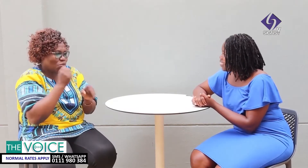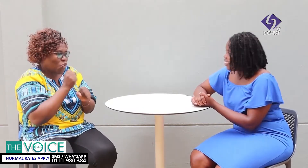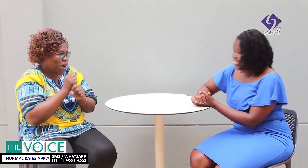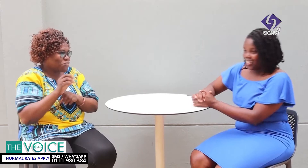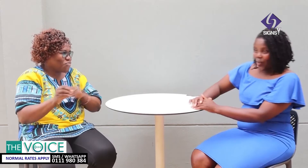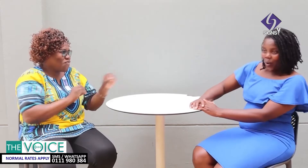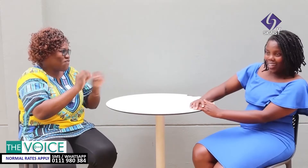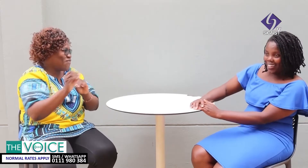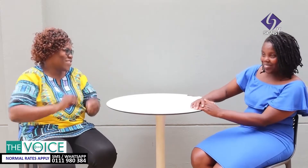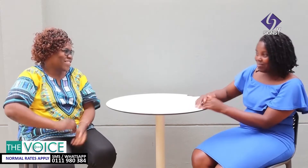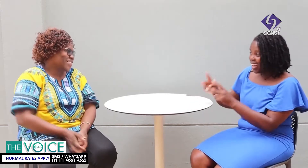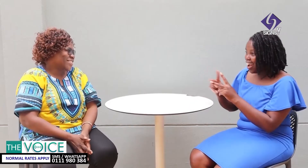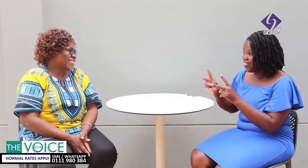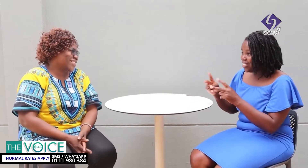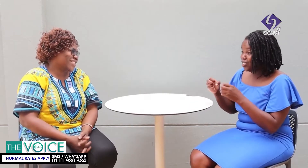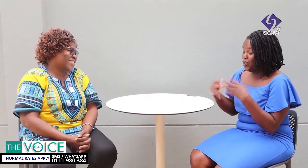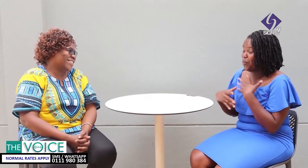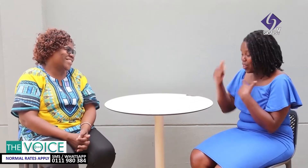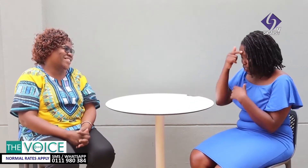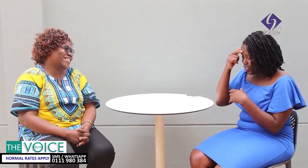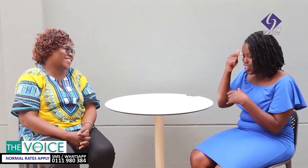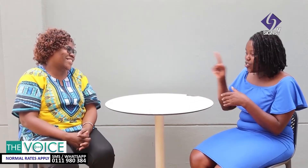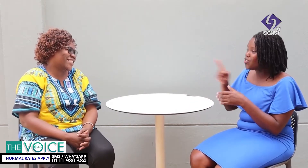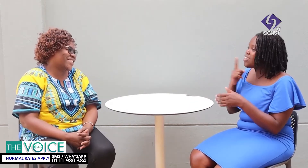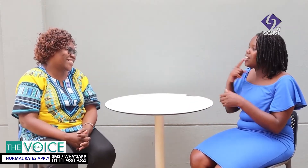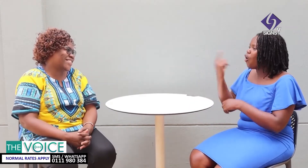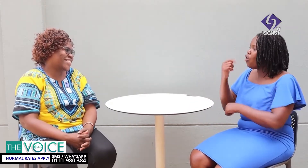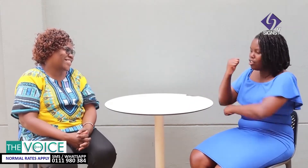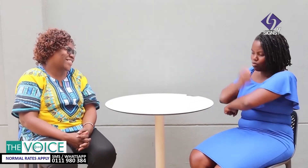Yes, so this is a board. It's like CDF representative in Mombasa.